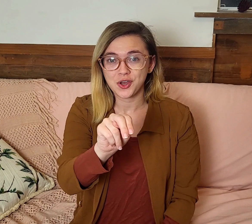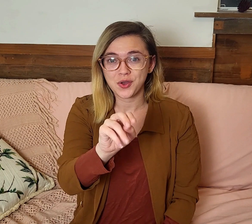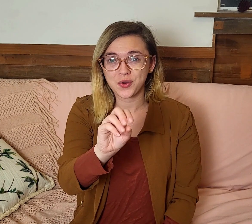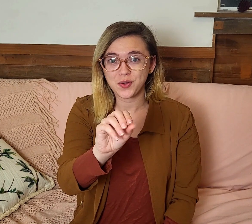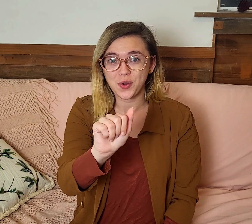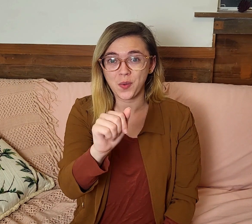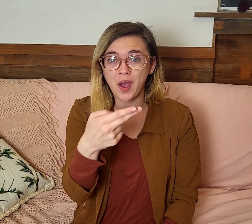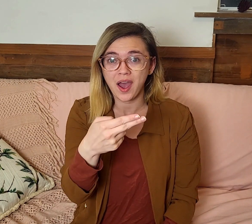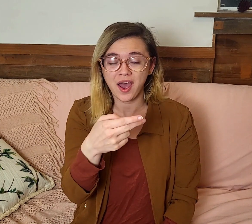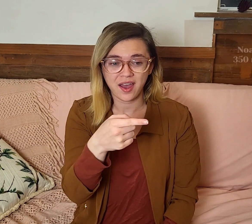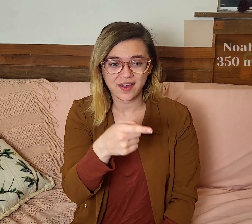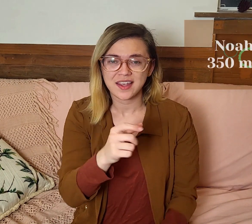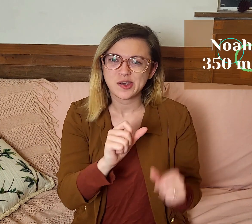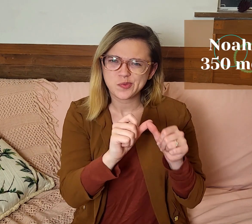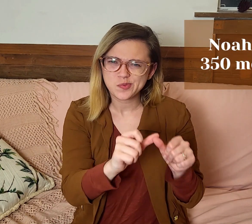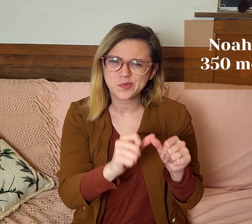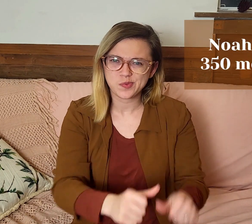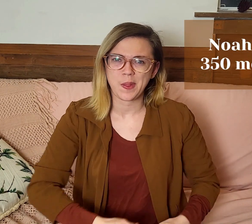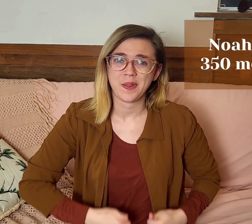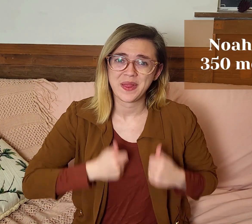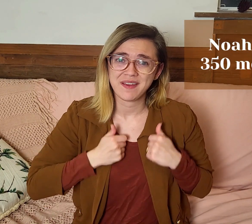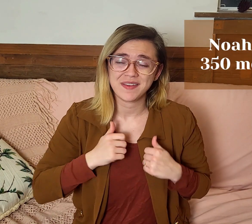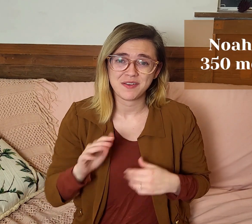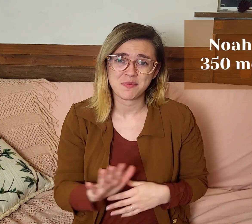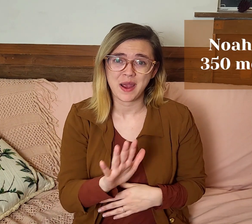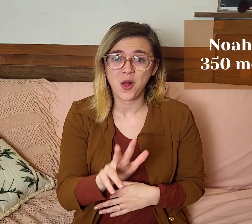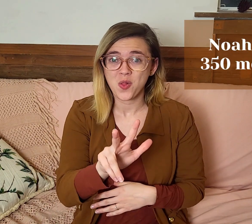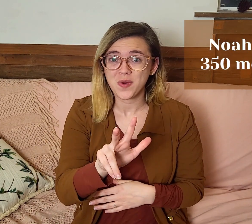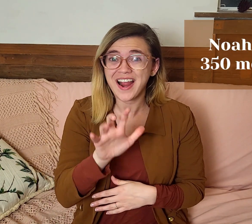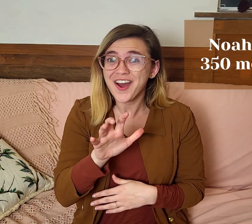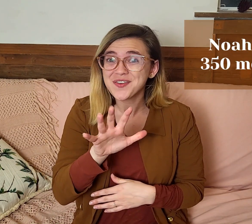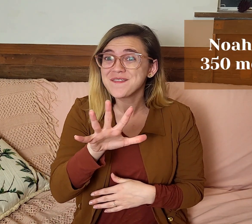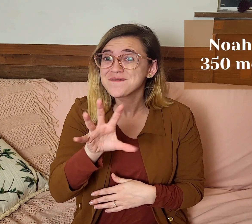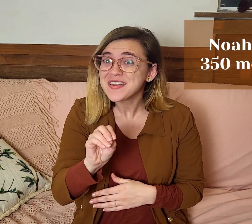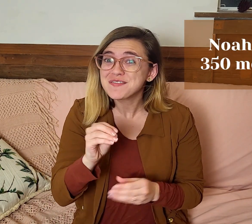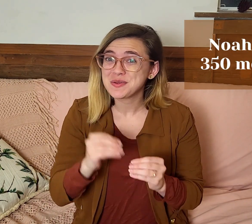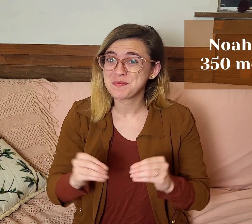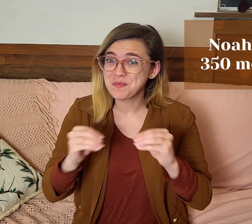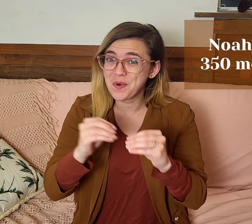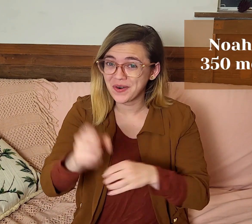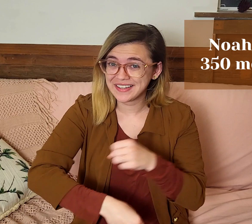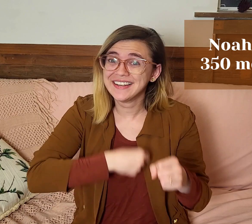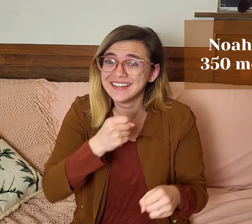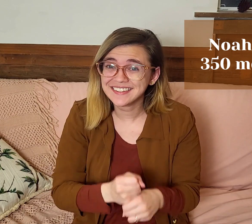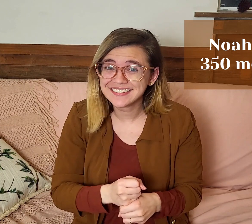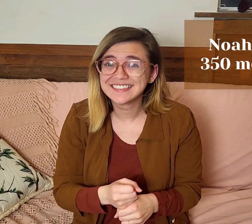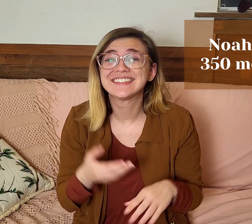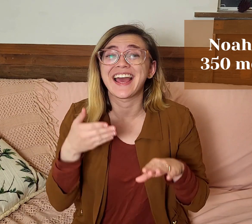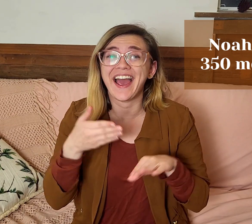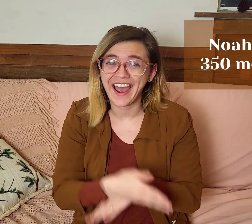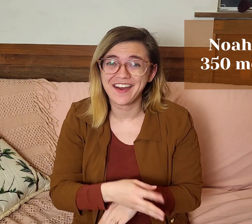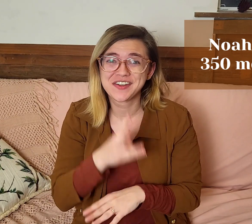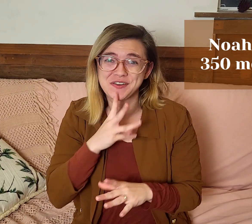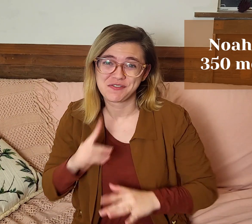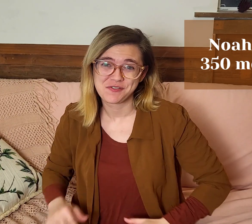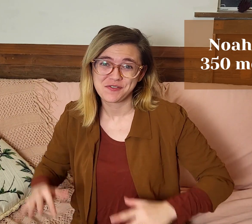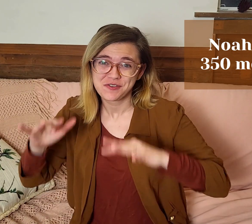happens, Noah, he continued living for about 350 more years after the flood took